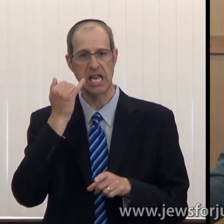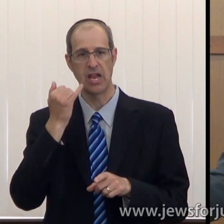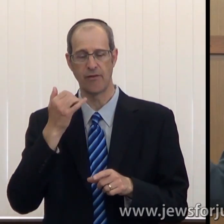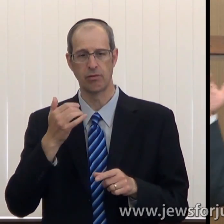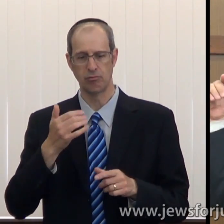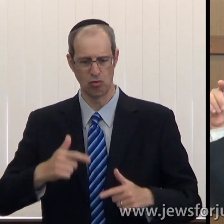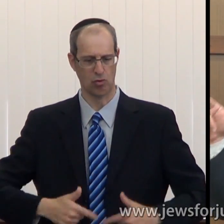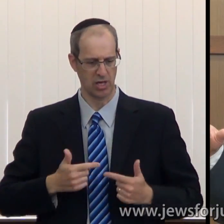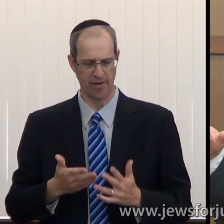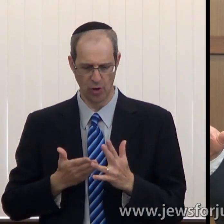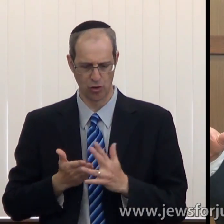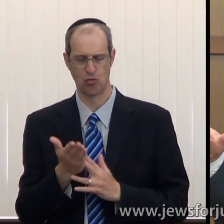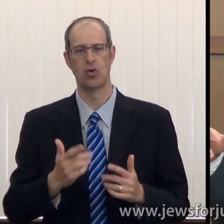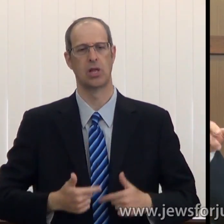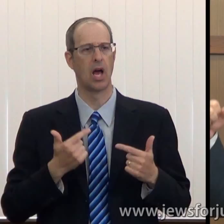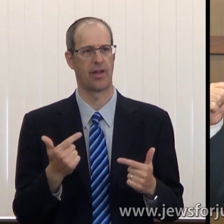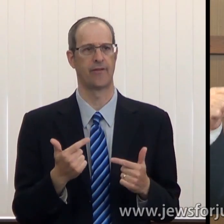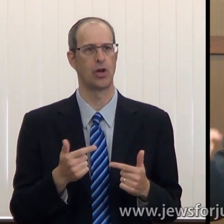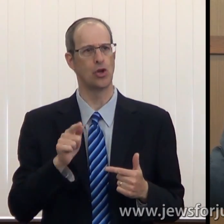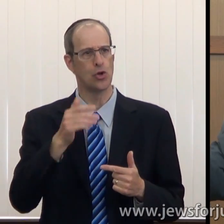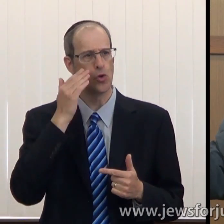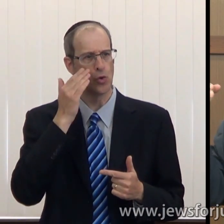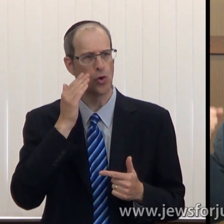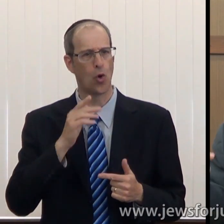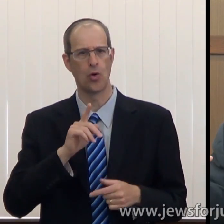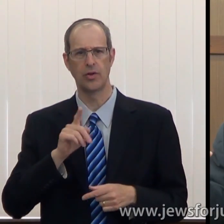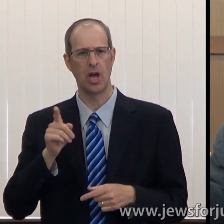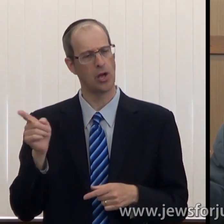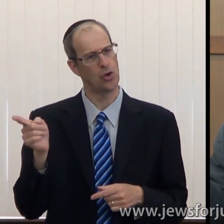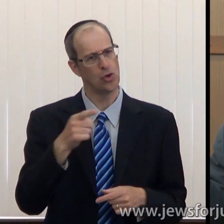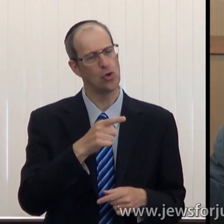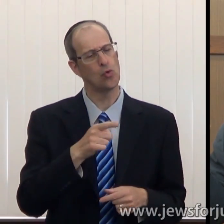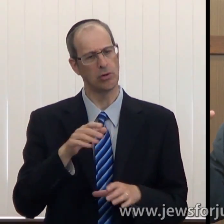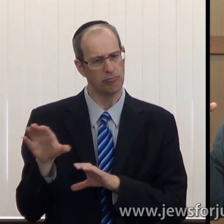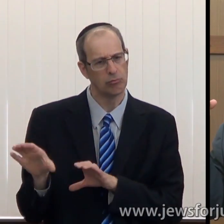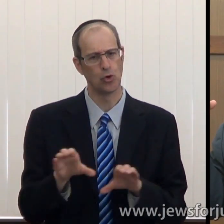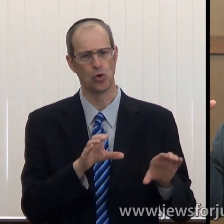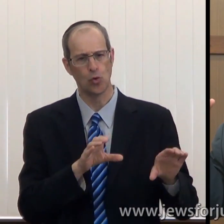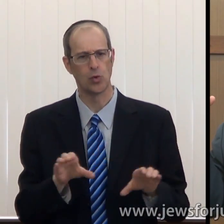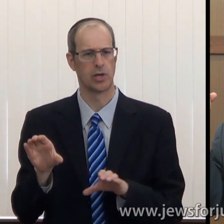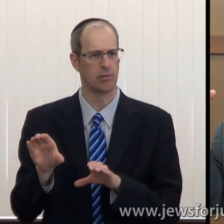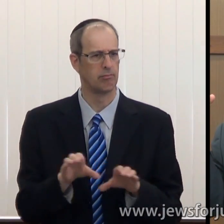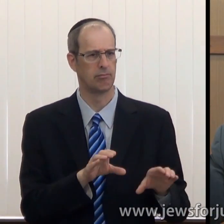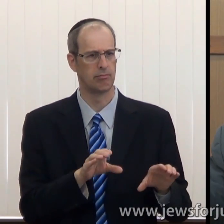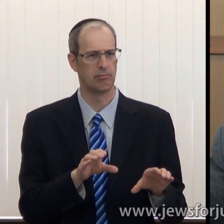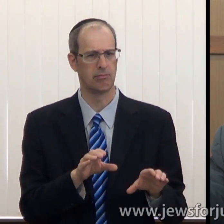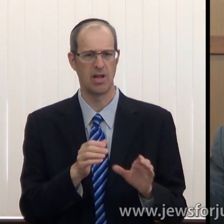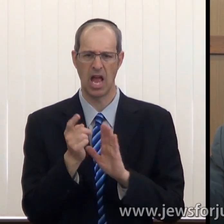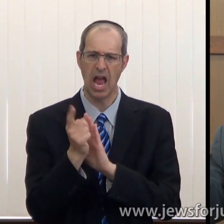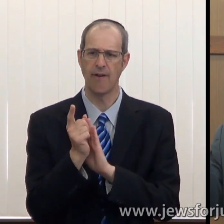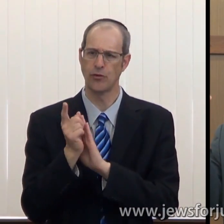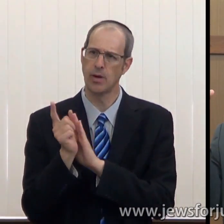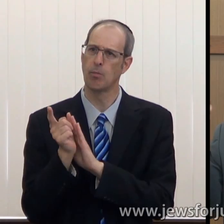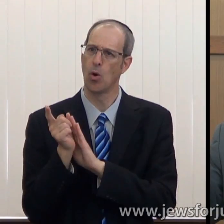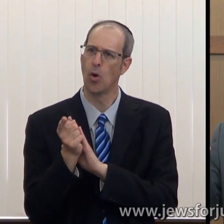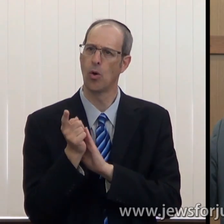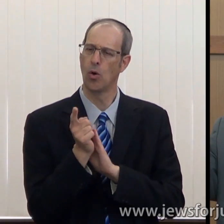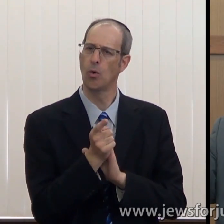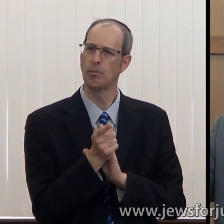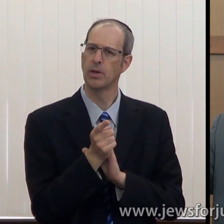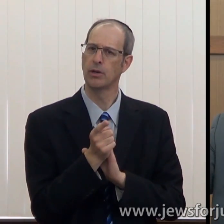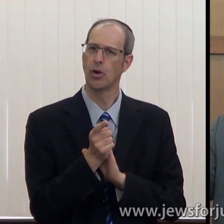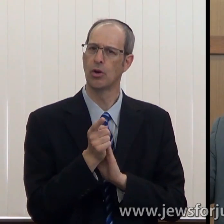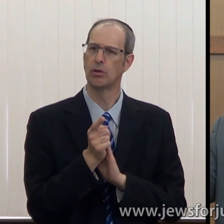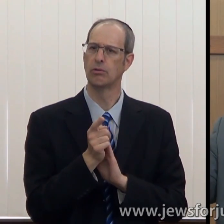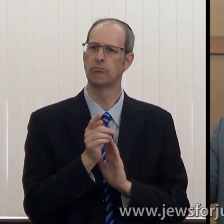life and you know that you are doing every moment what you